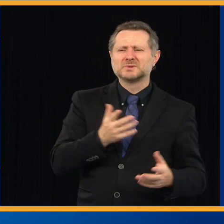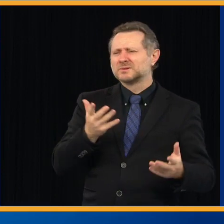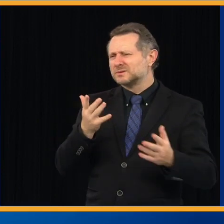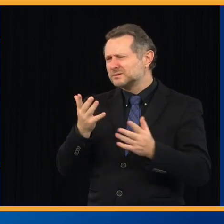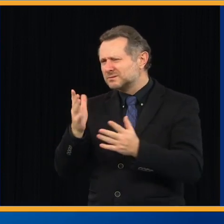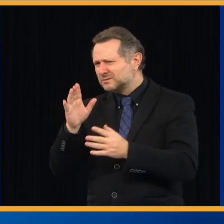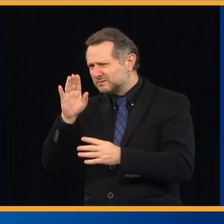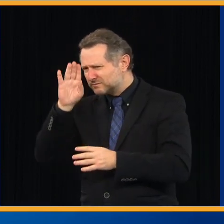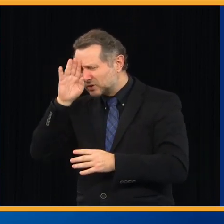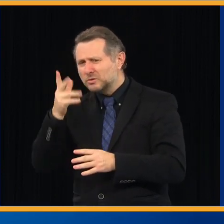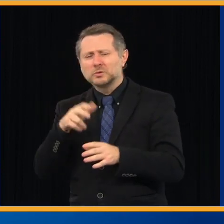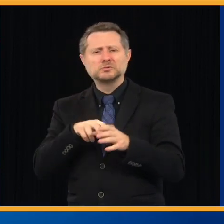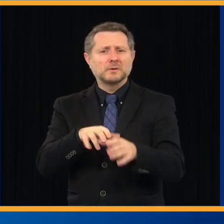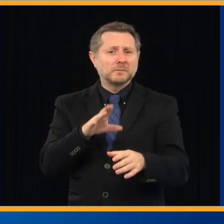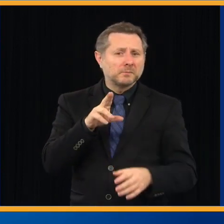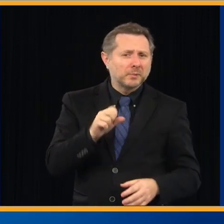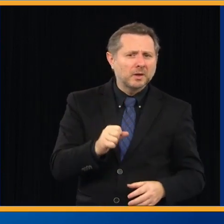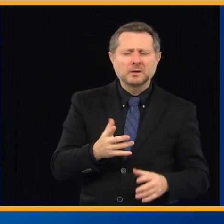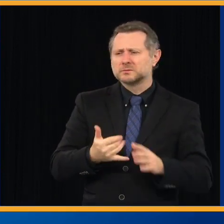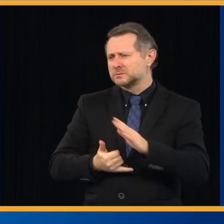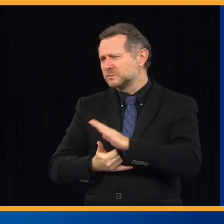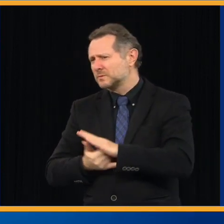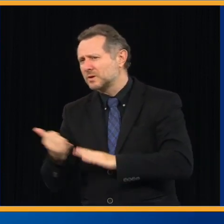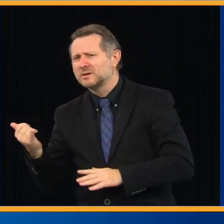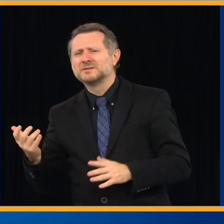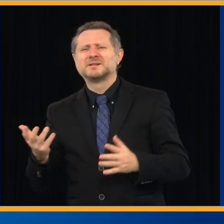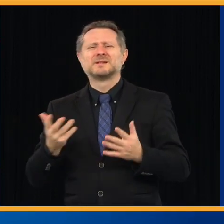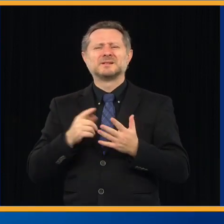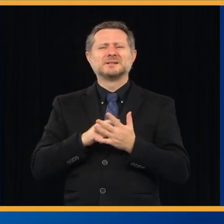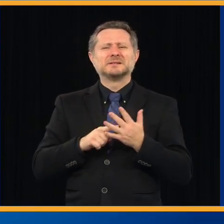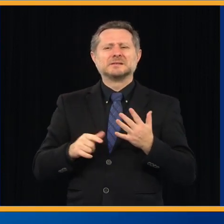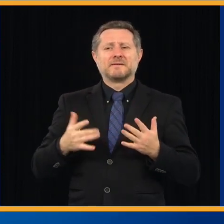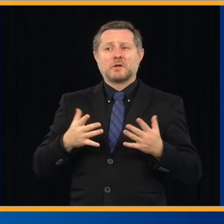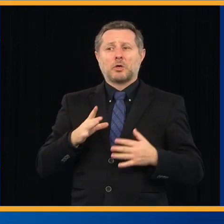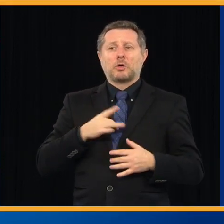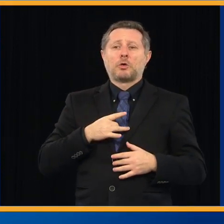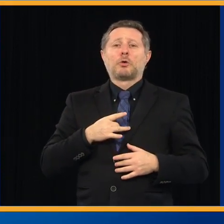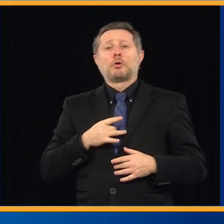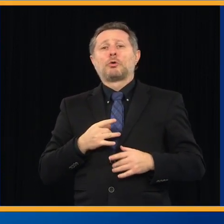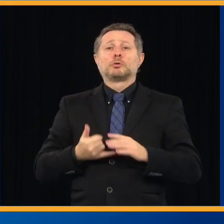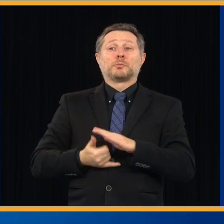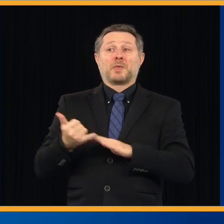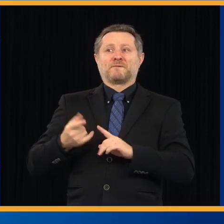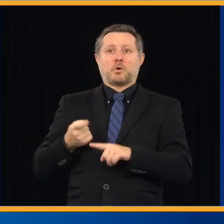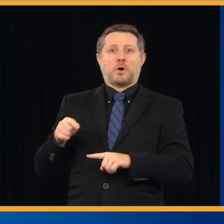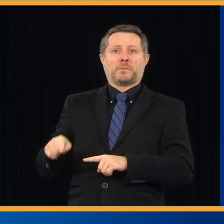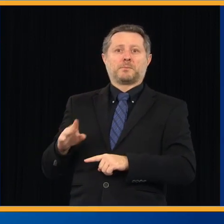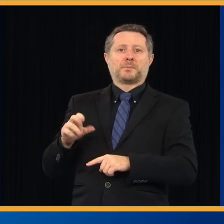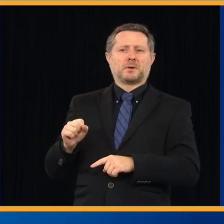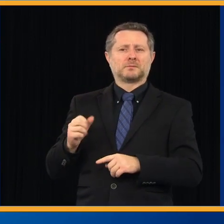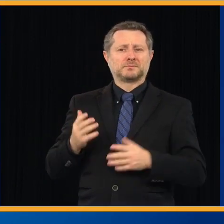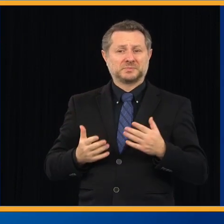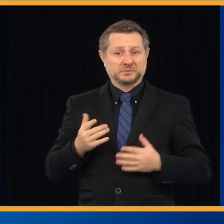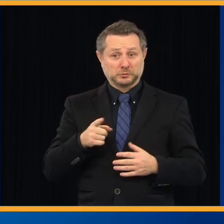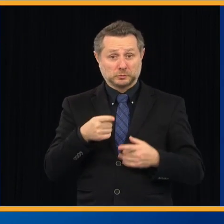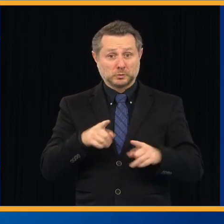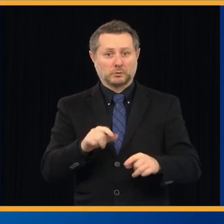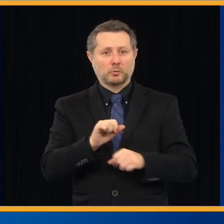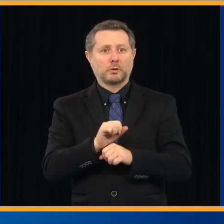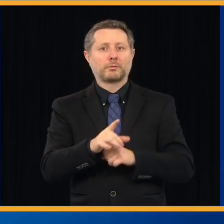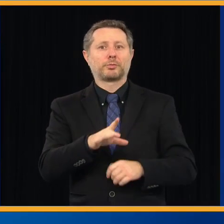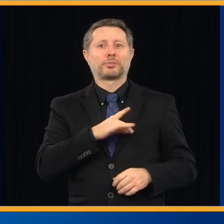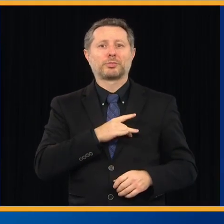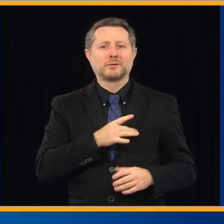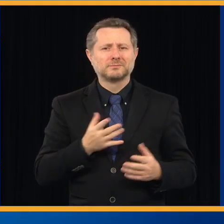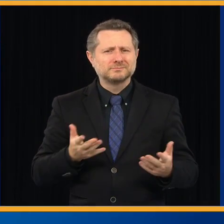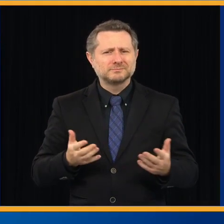they're going to work, and that maybe they're getting it on public transit, maybe they're getting it at the workplace.